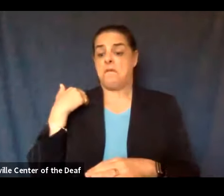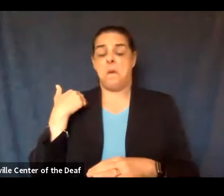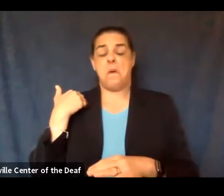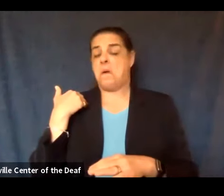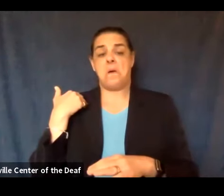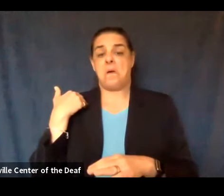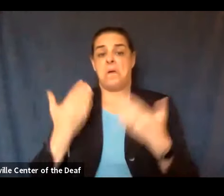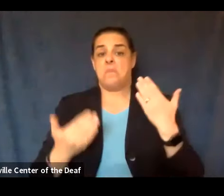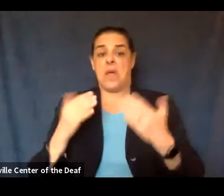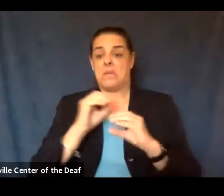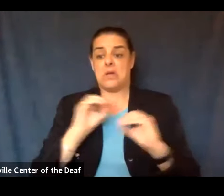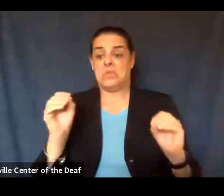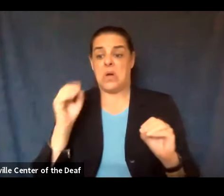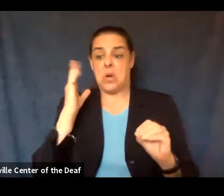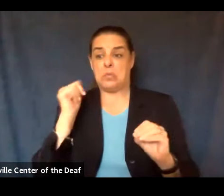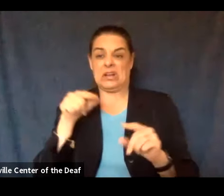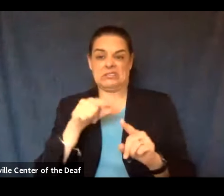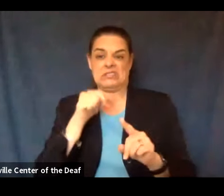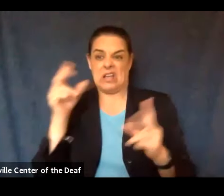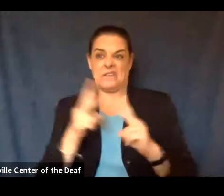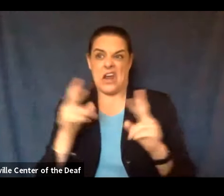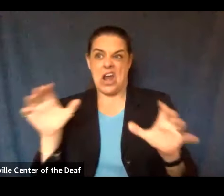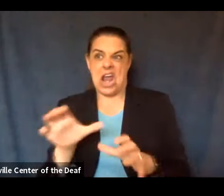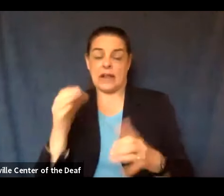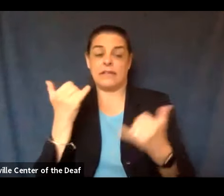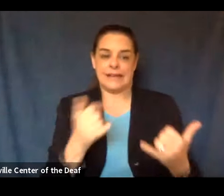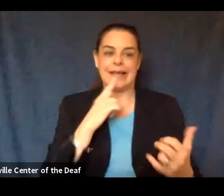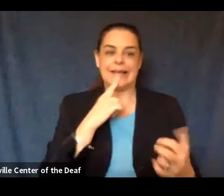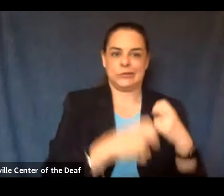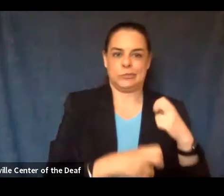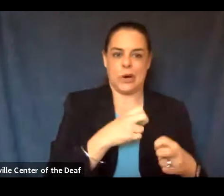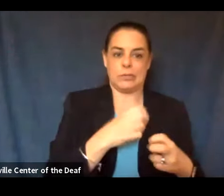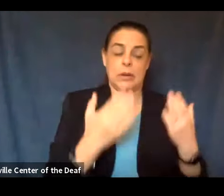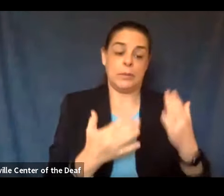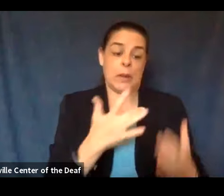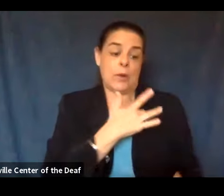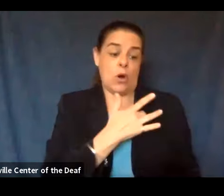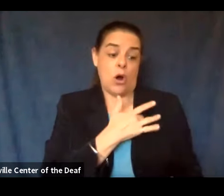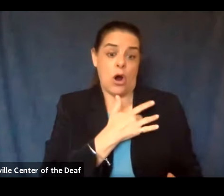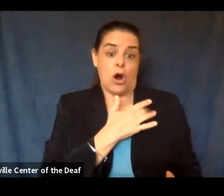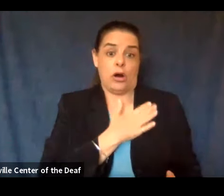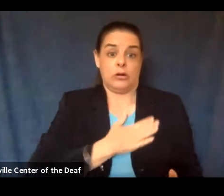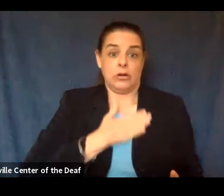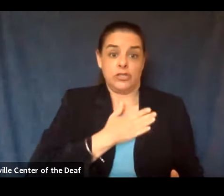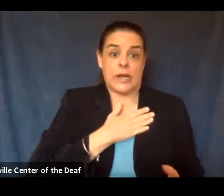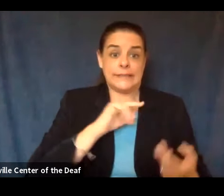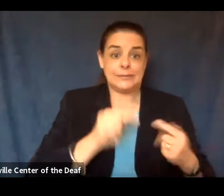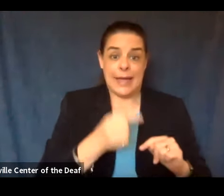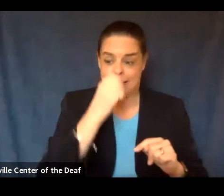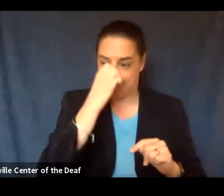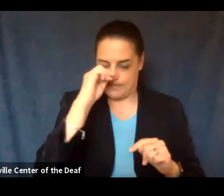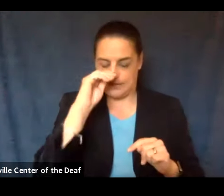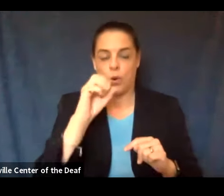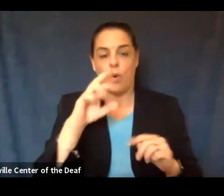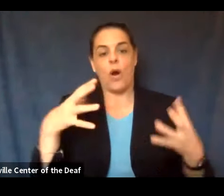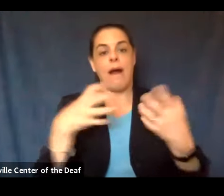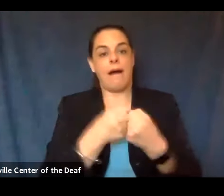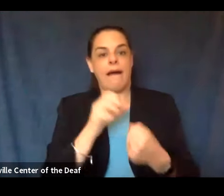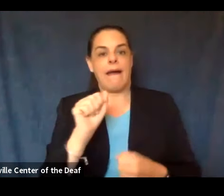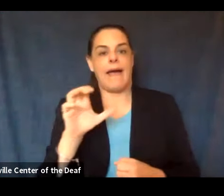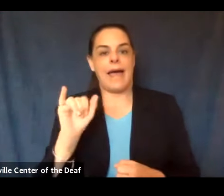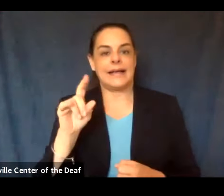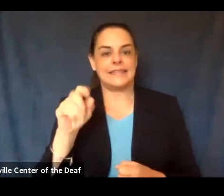in the past because they weren't very active may now become an issue, whether that be cardiac issues and chest pain, or whether that be accidents, which is probably